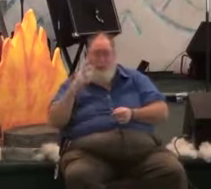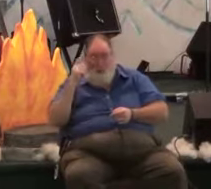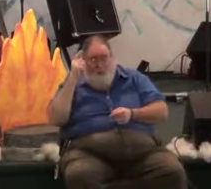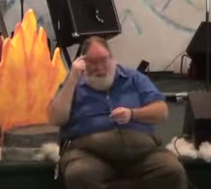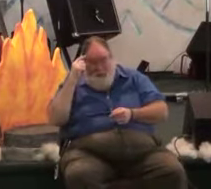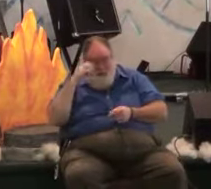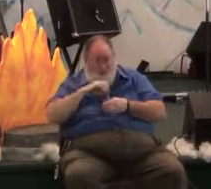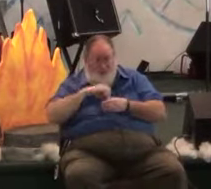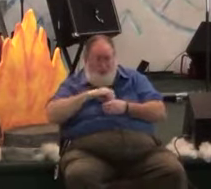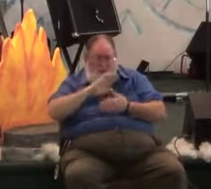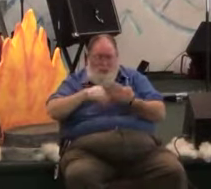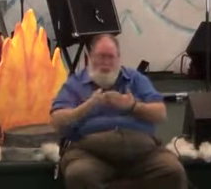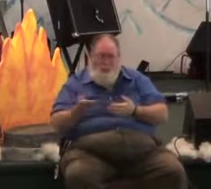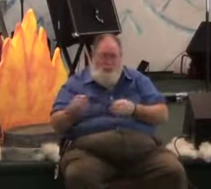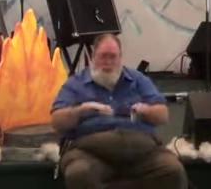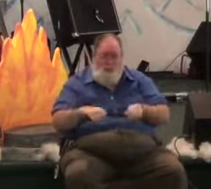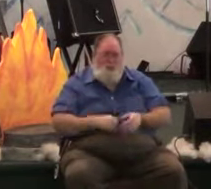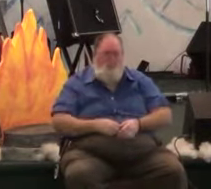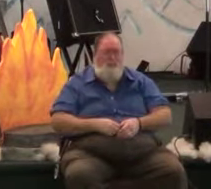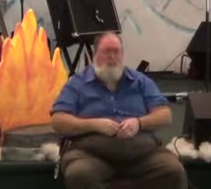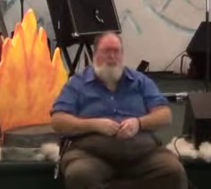Herod had bad motives.